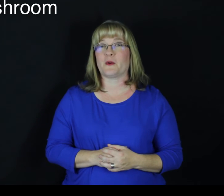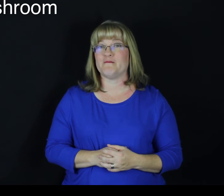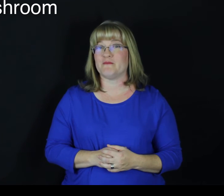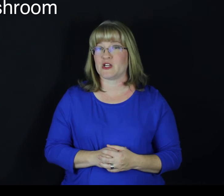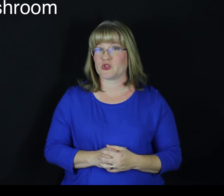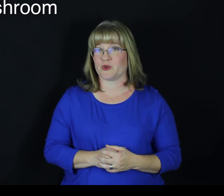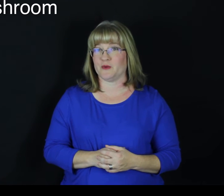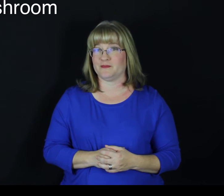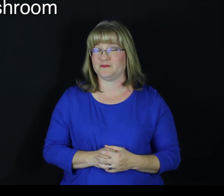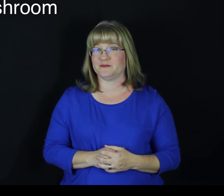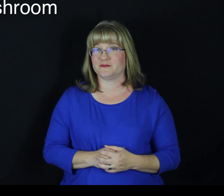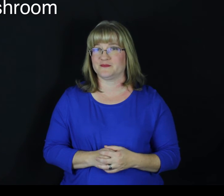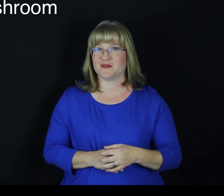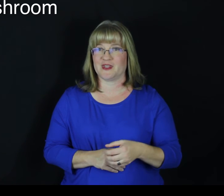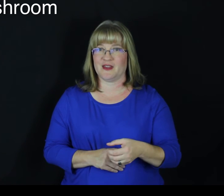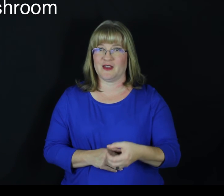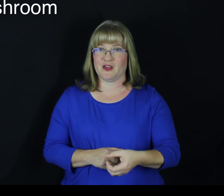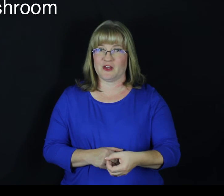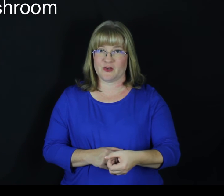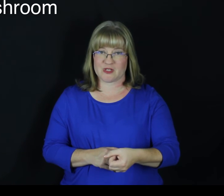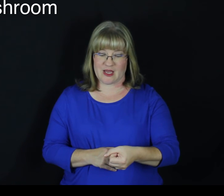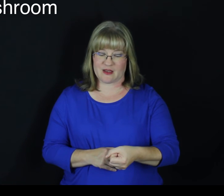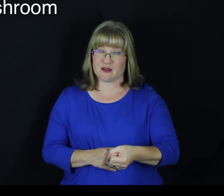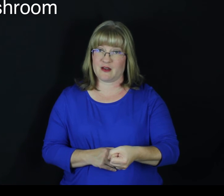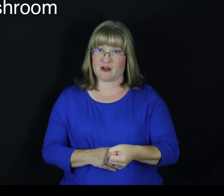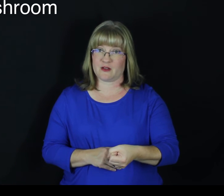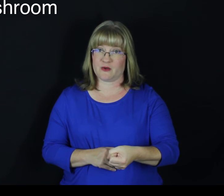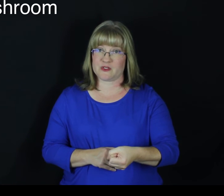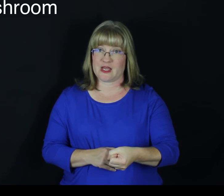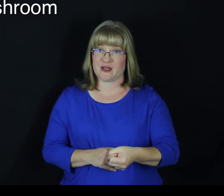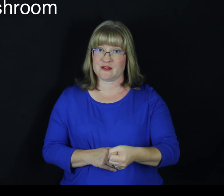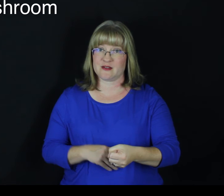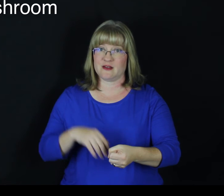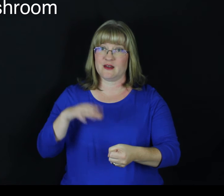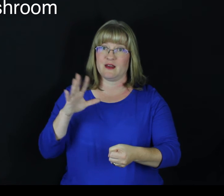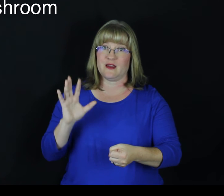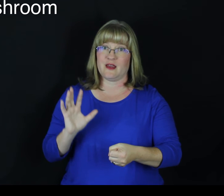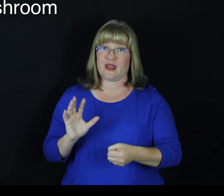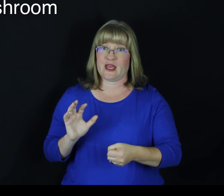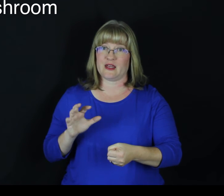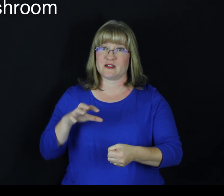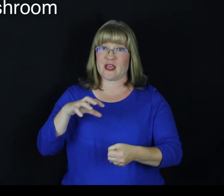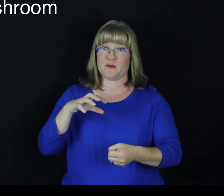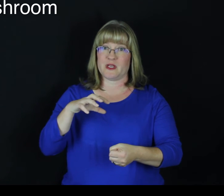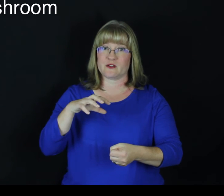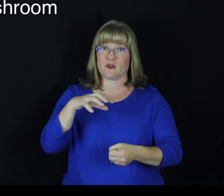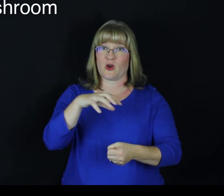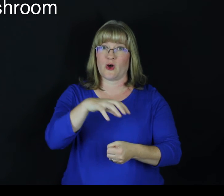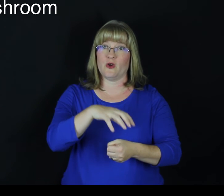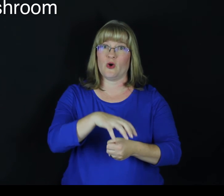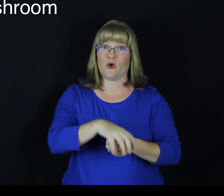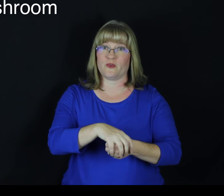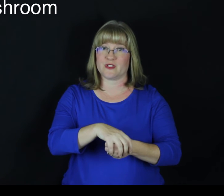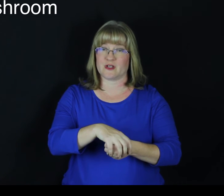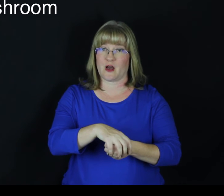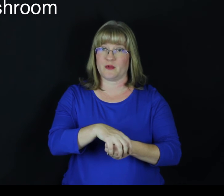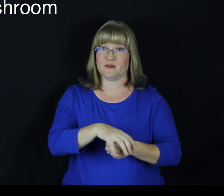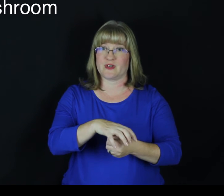For mushroom, you take a closed hand and a bent claw over the top,